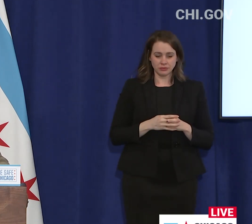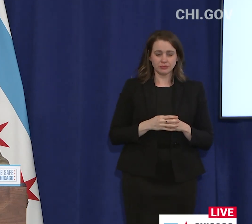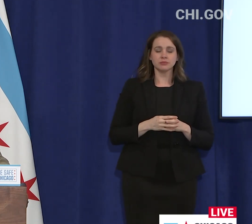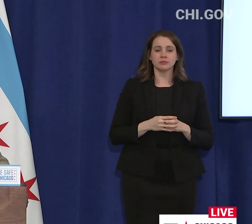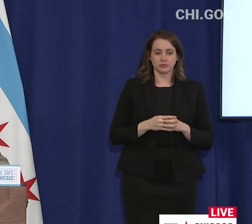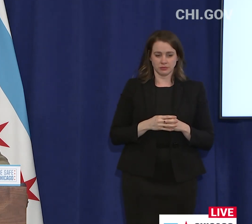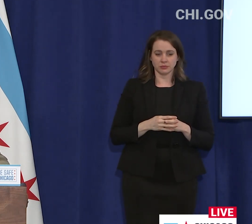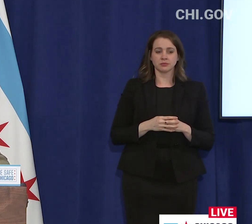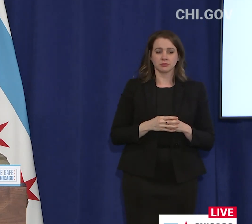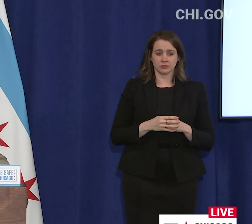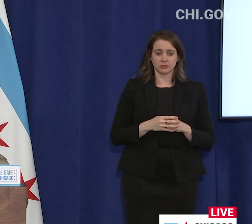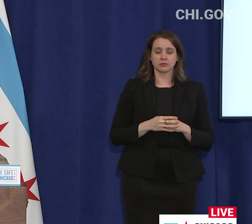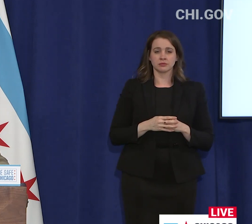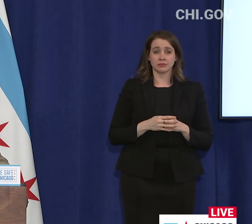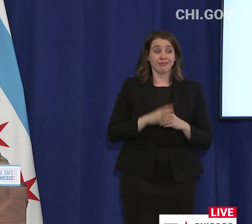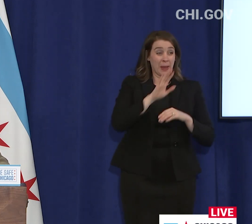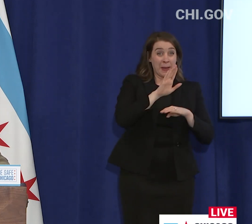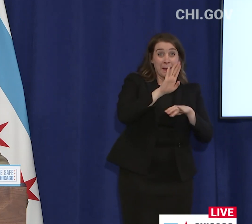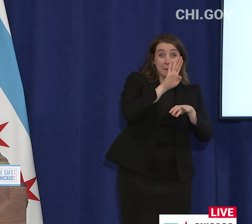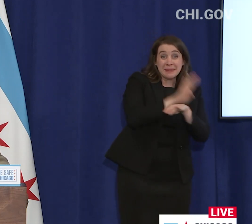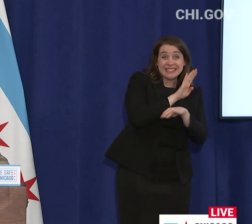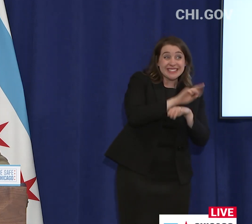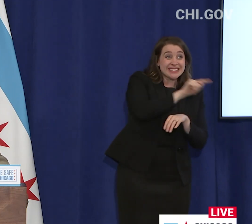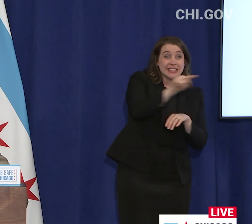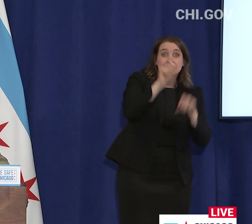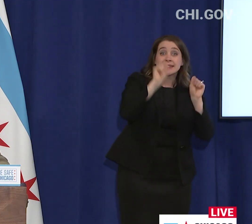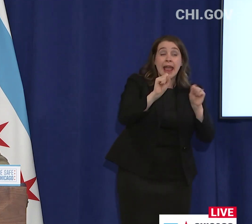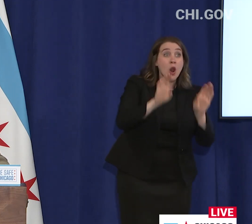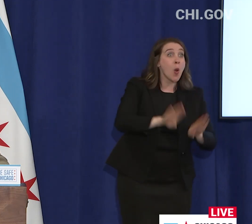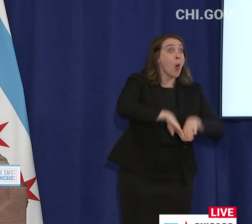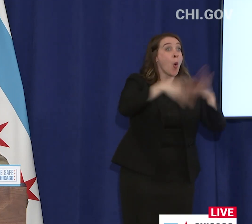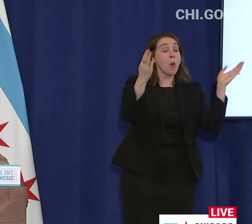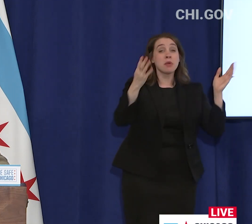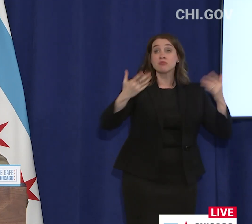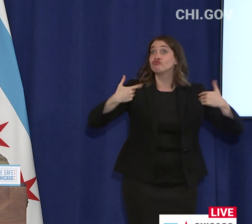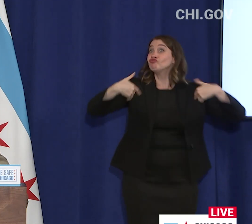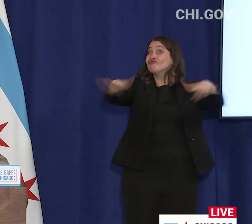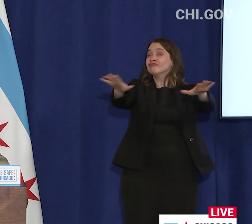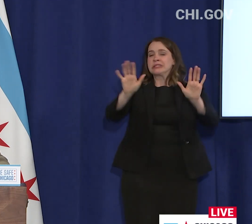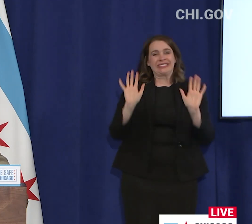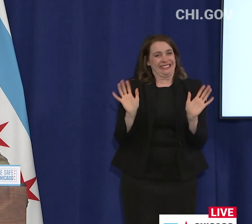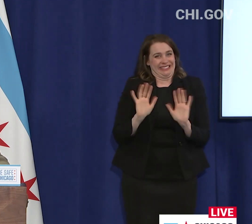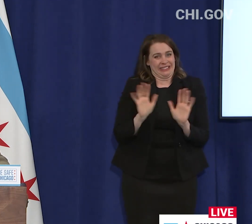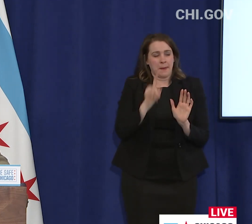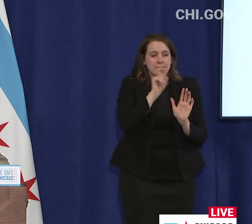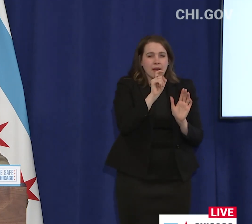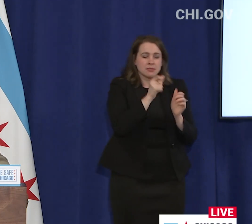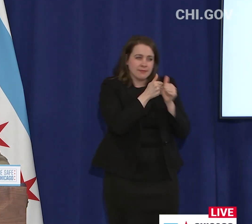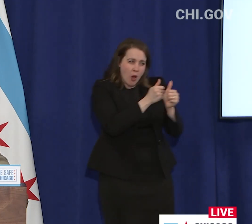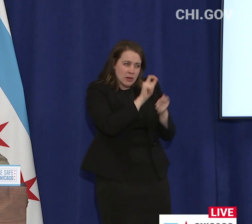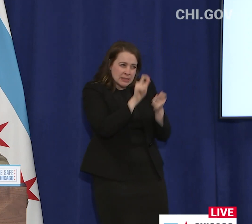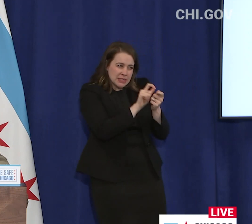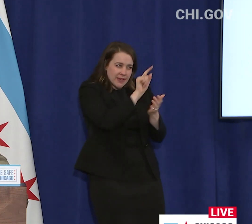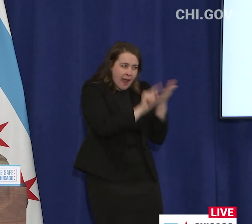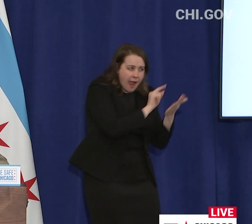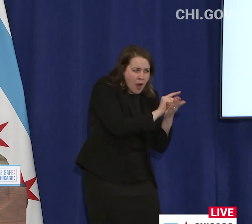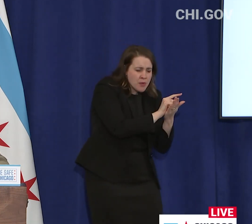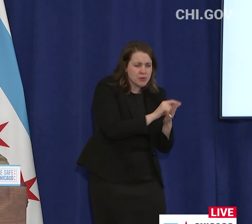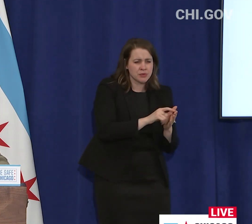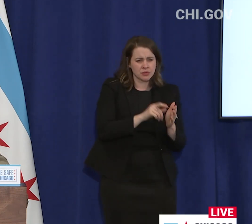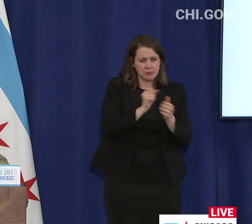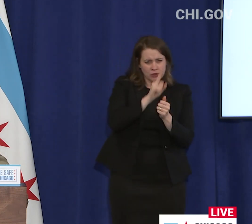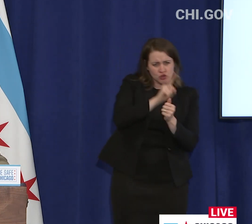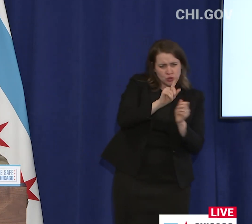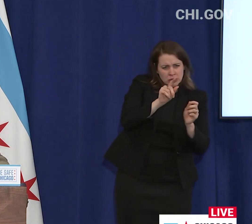to stagger start and end times as much as possible so as not to overwhelm our CTA during traditional